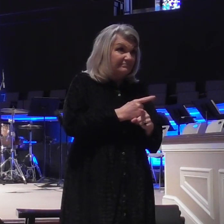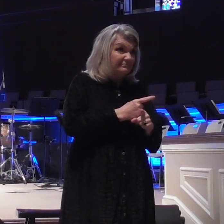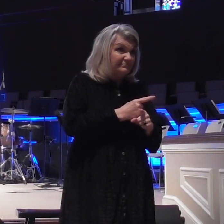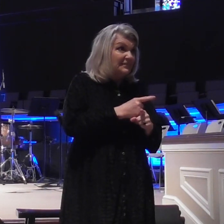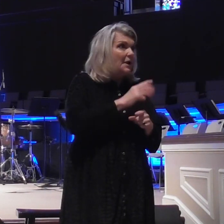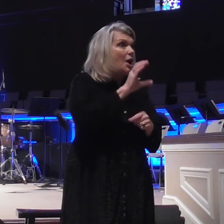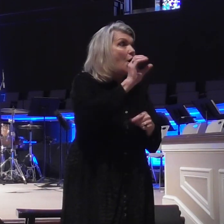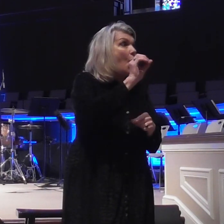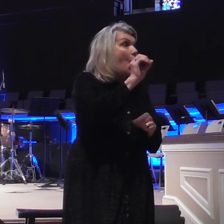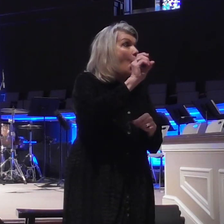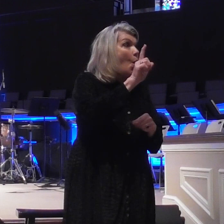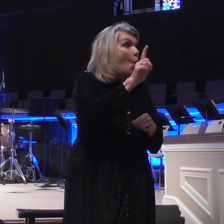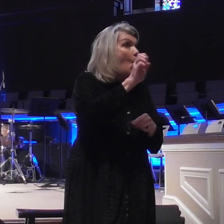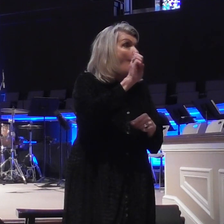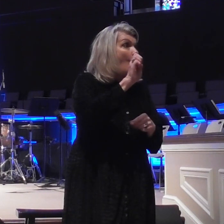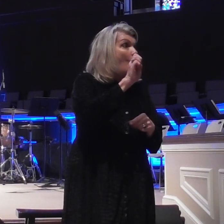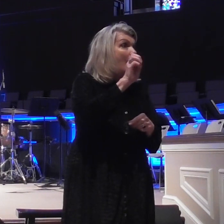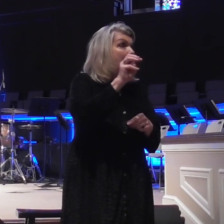Miss.